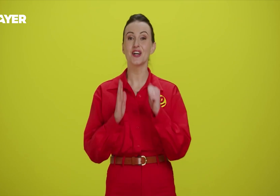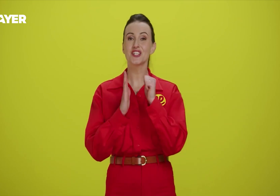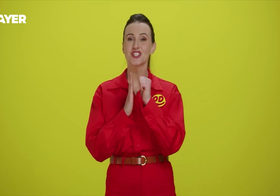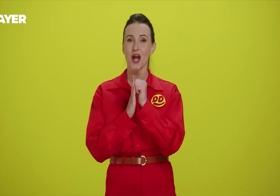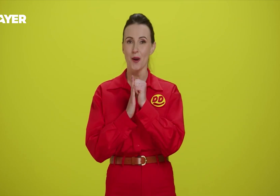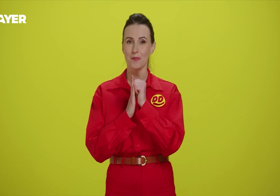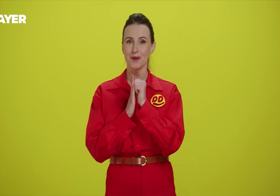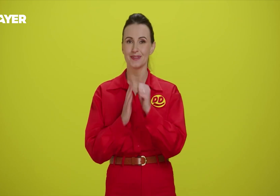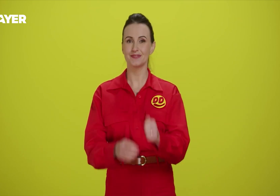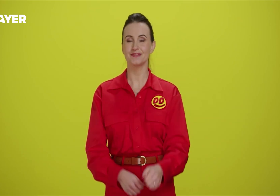Shop.